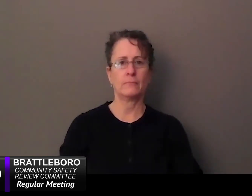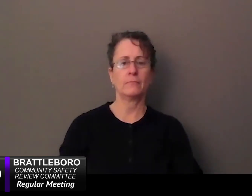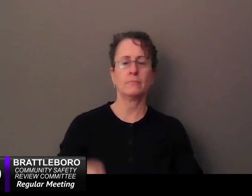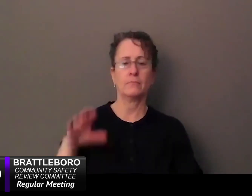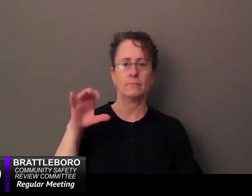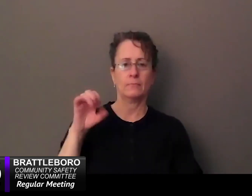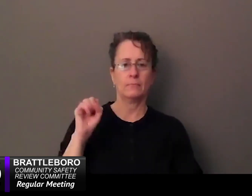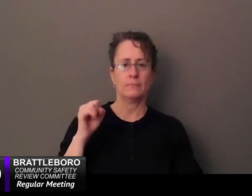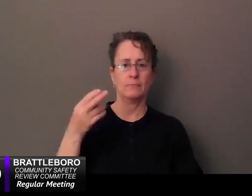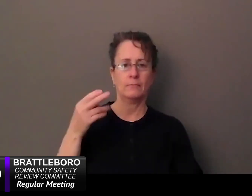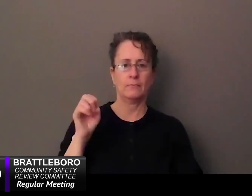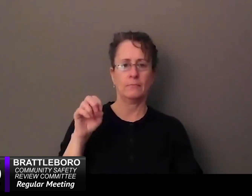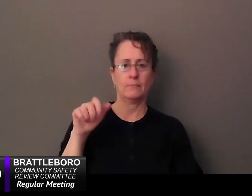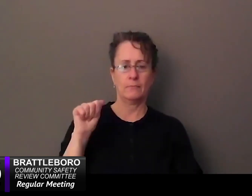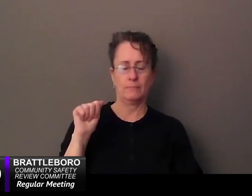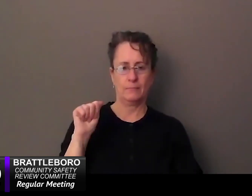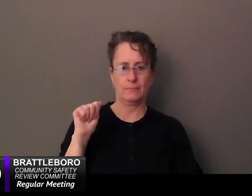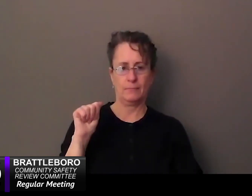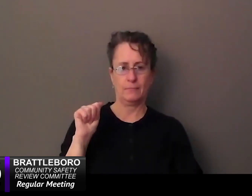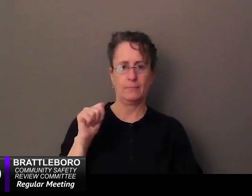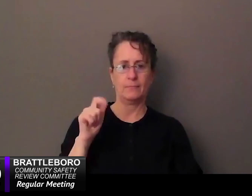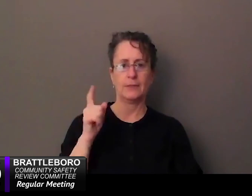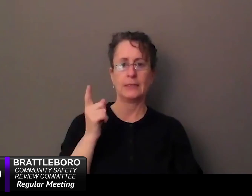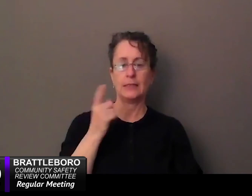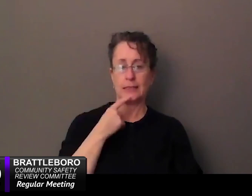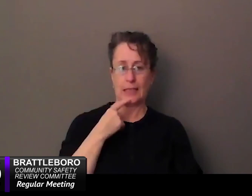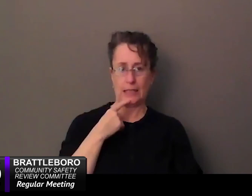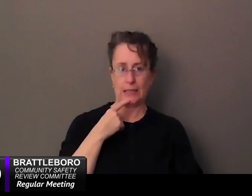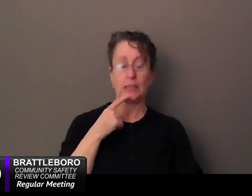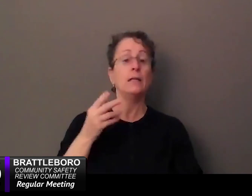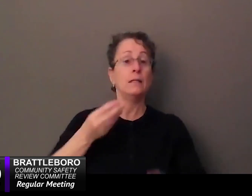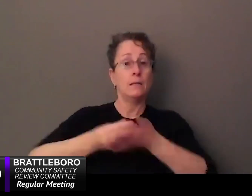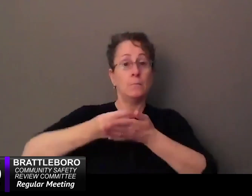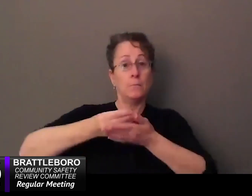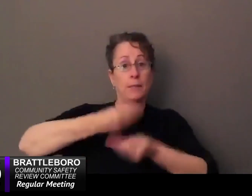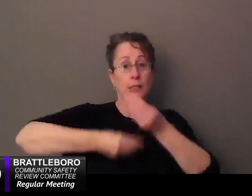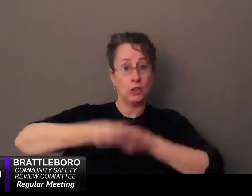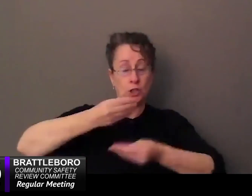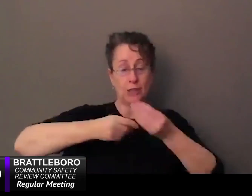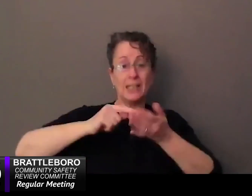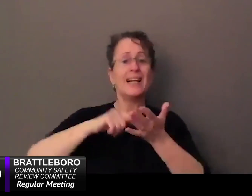say that I didn't mention before that we have written into our budget childcare.